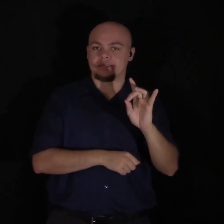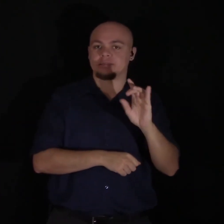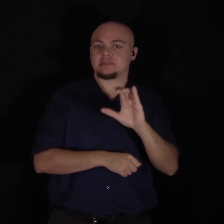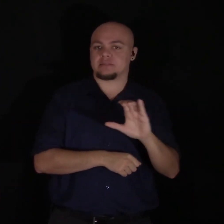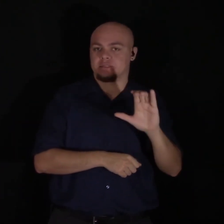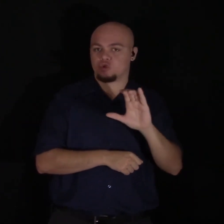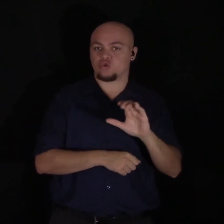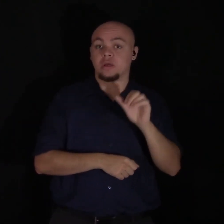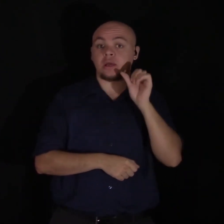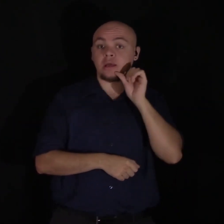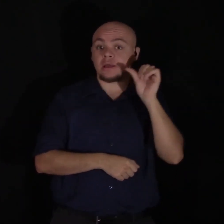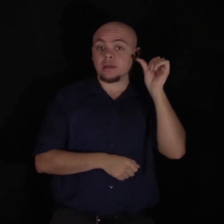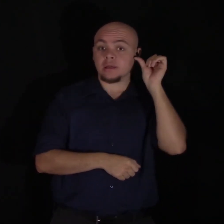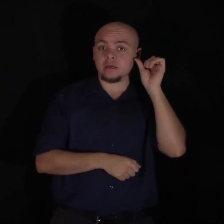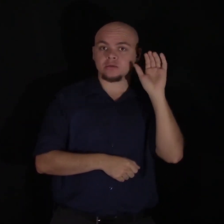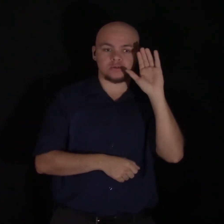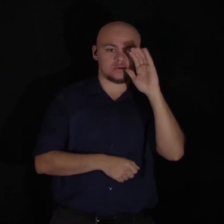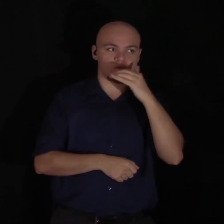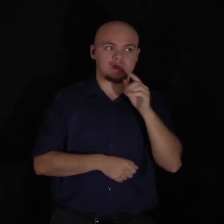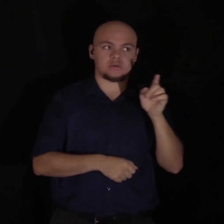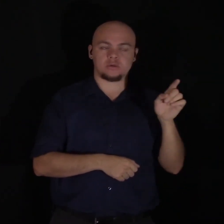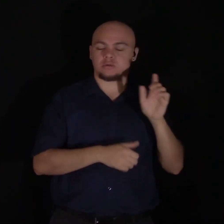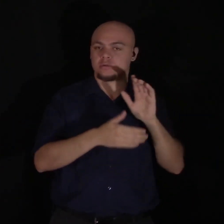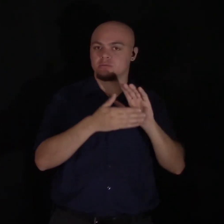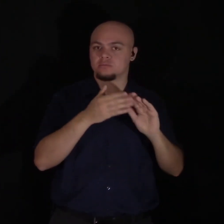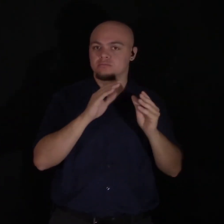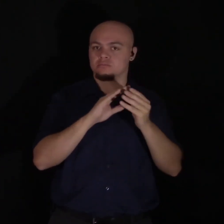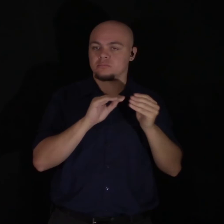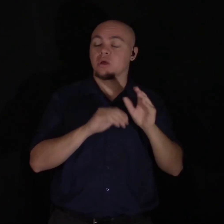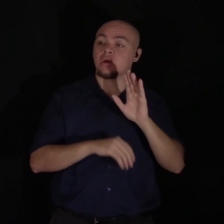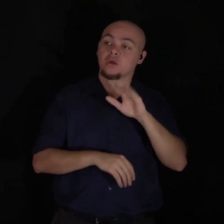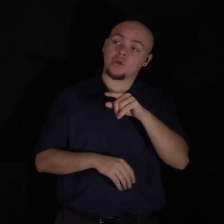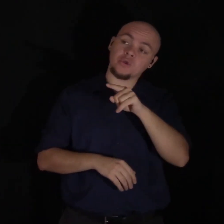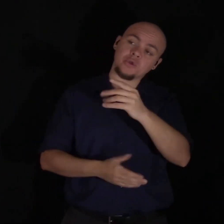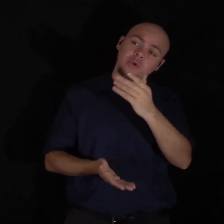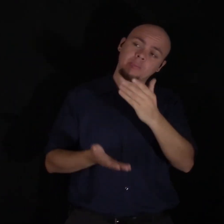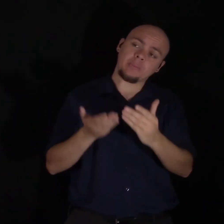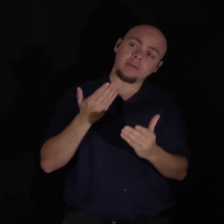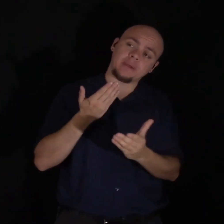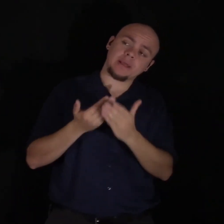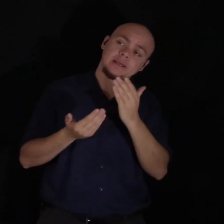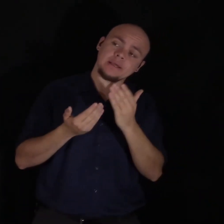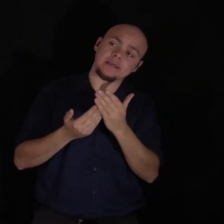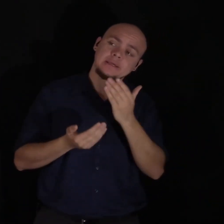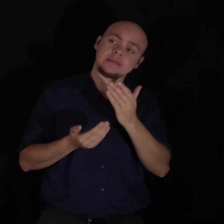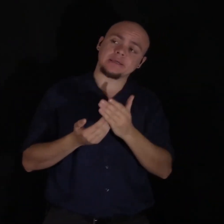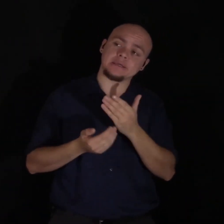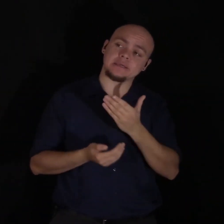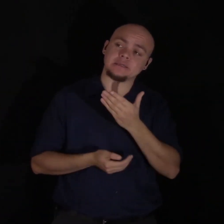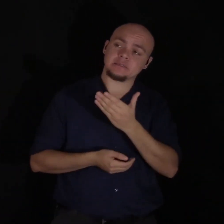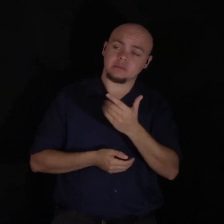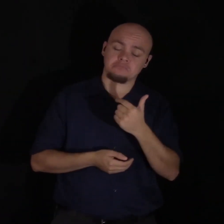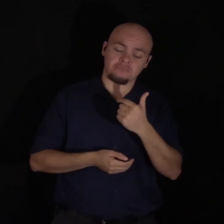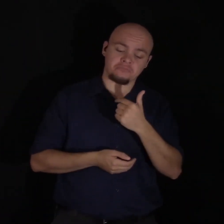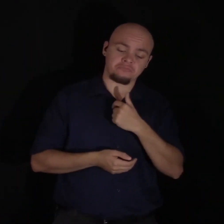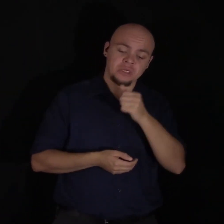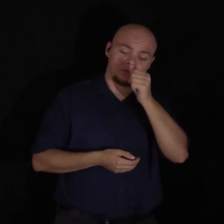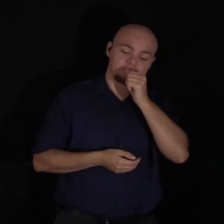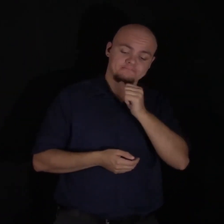Yesterday, the stranger said to me, "You may easily perceive, Captain Walton, that I have suffered great and